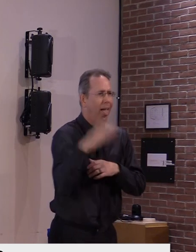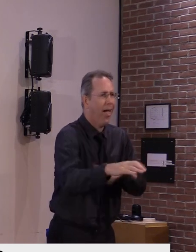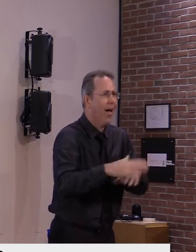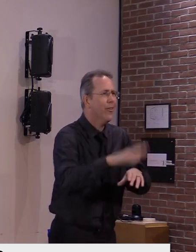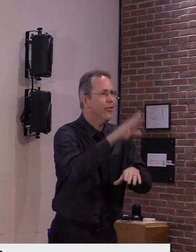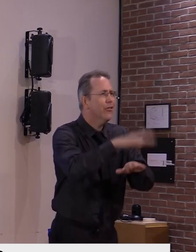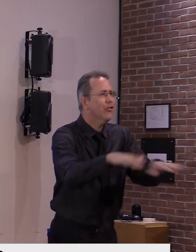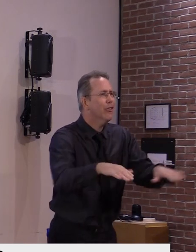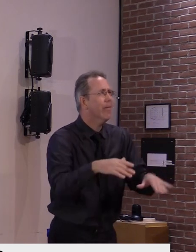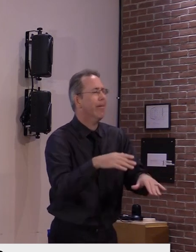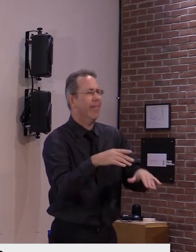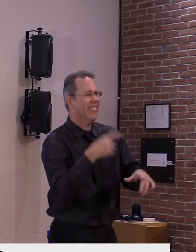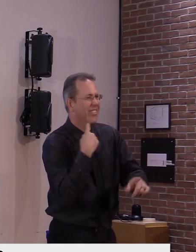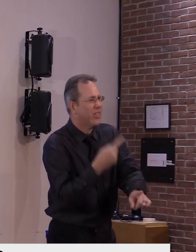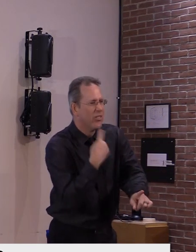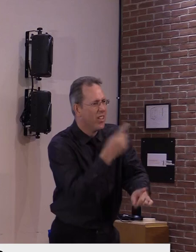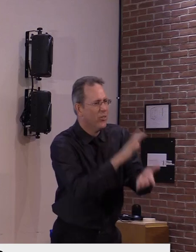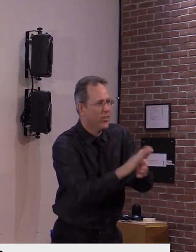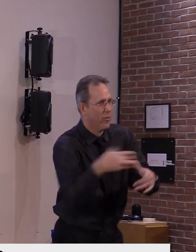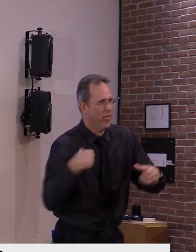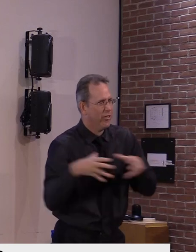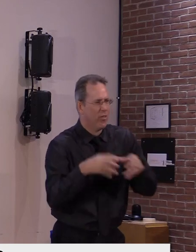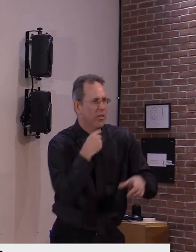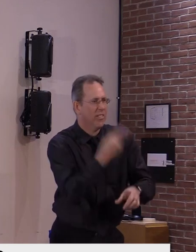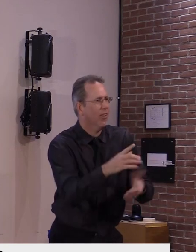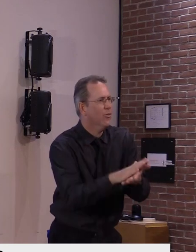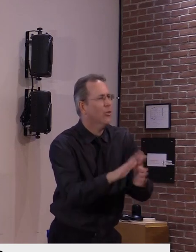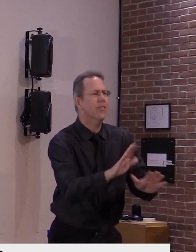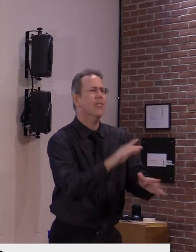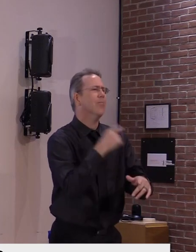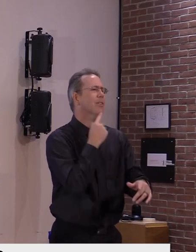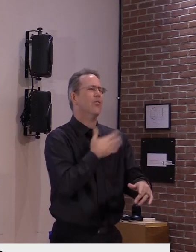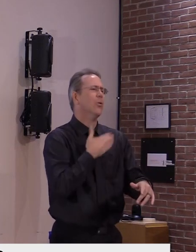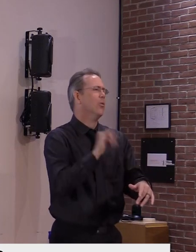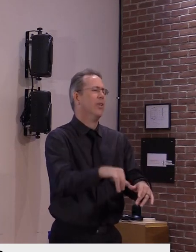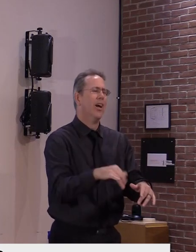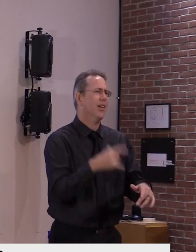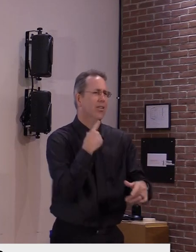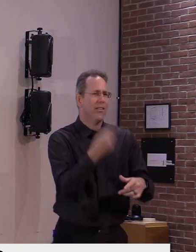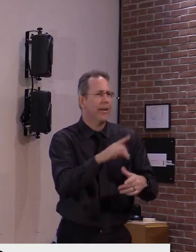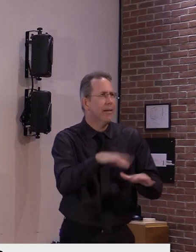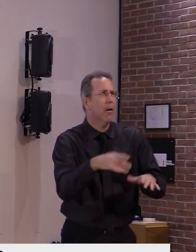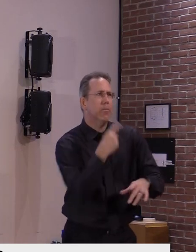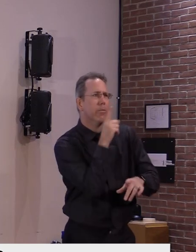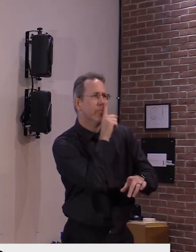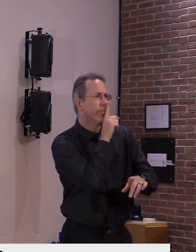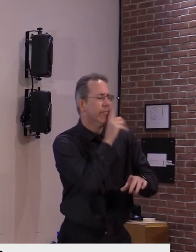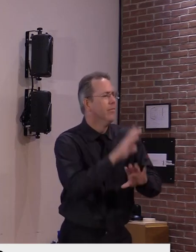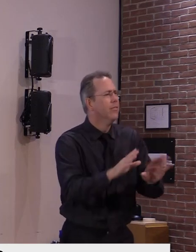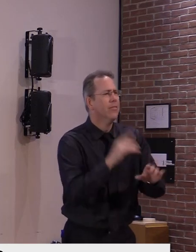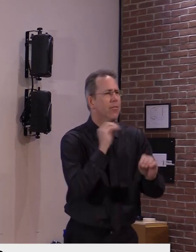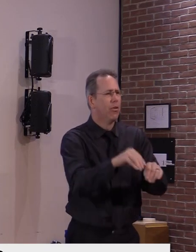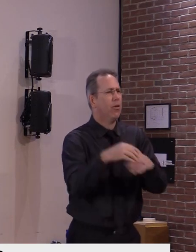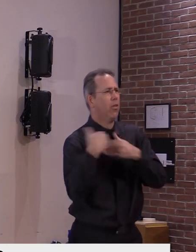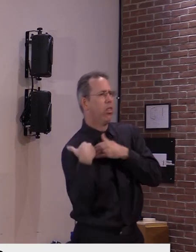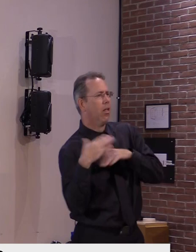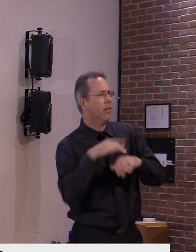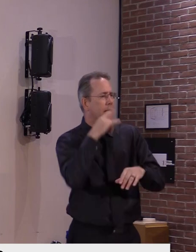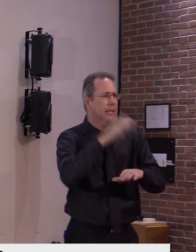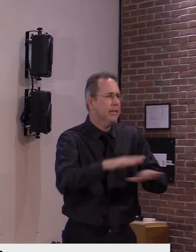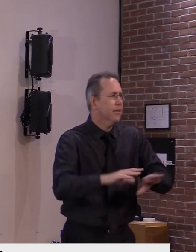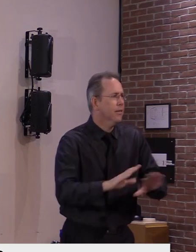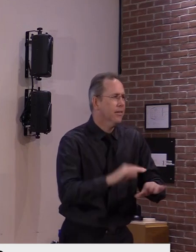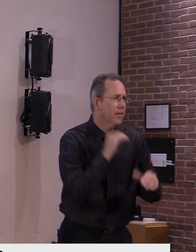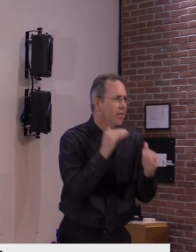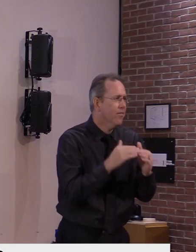your kids to have to transition to remote learning for us and quarantine for a 7-day period,